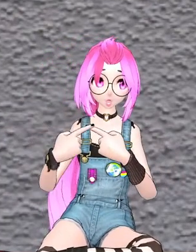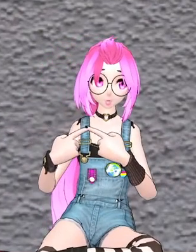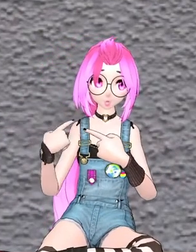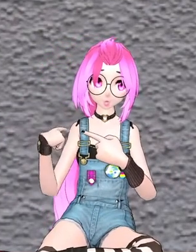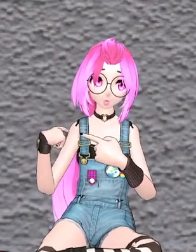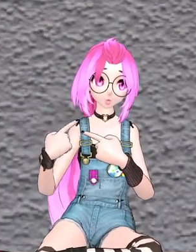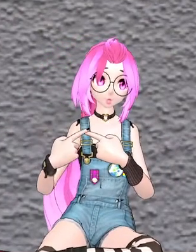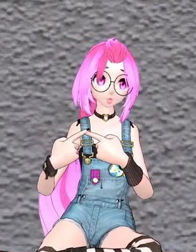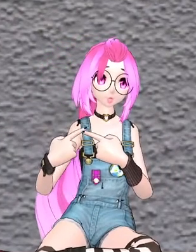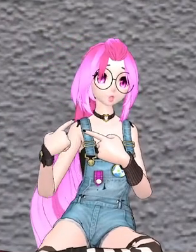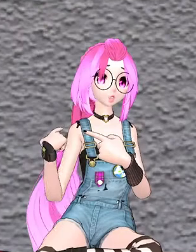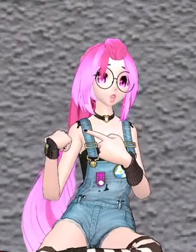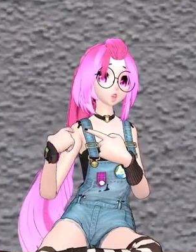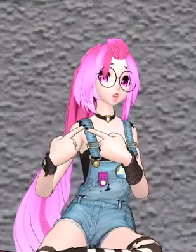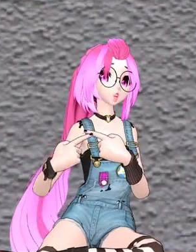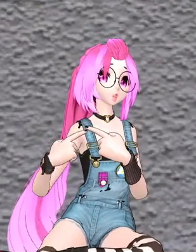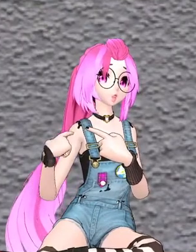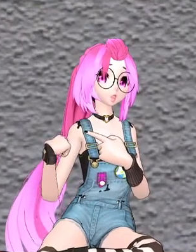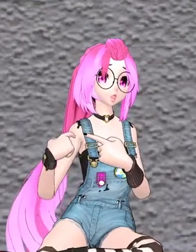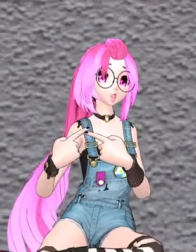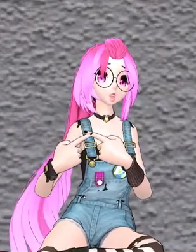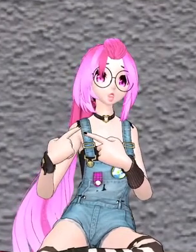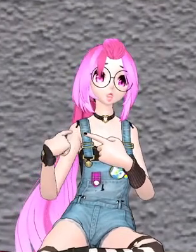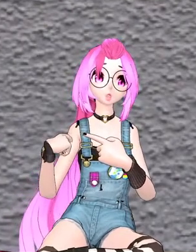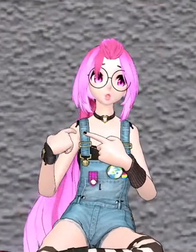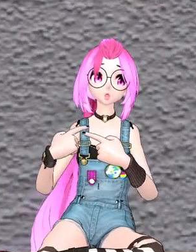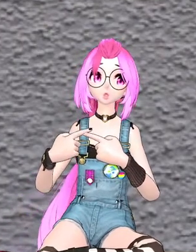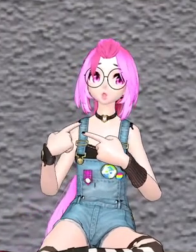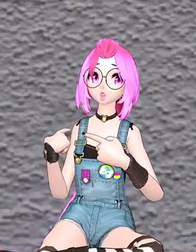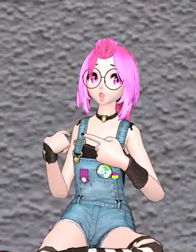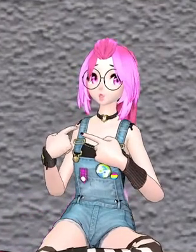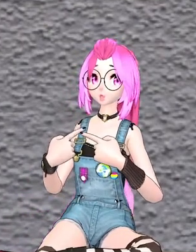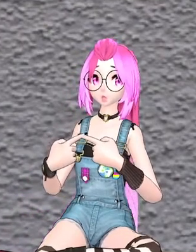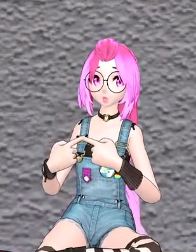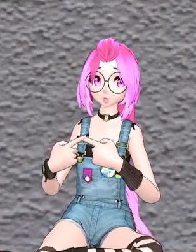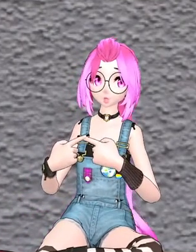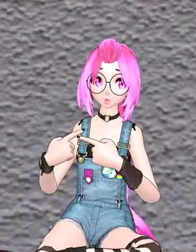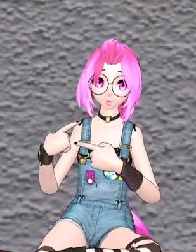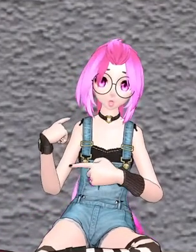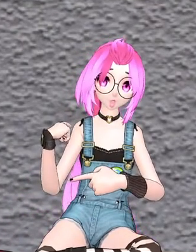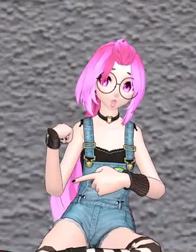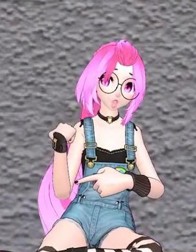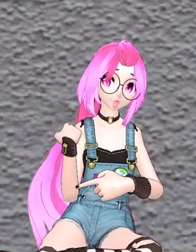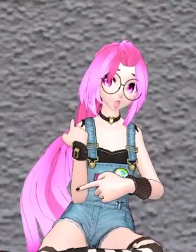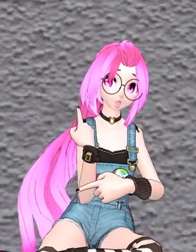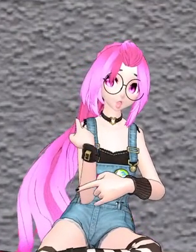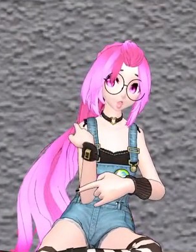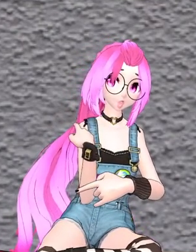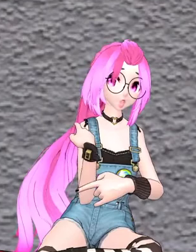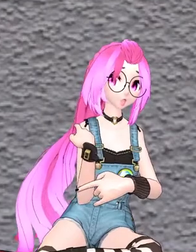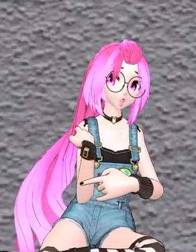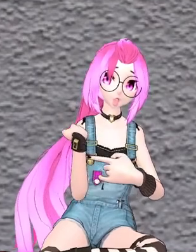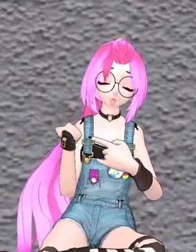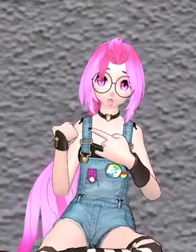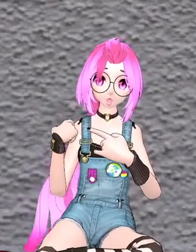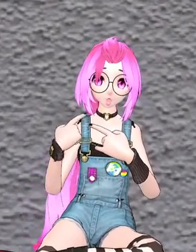this, Spain or Spanish, okay? So you're coming from your shoulder, you're poking your